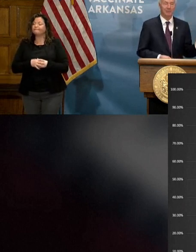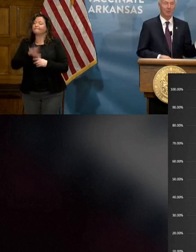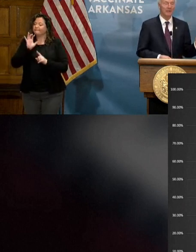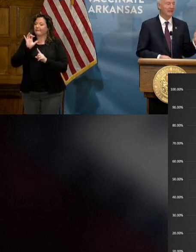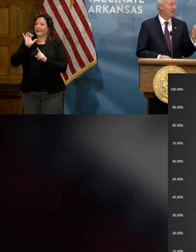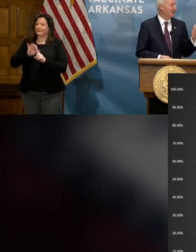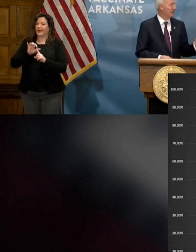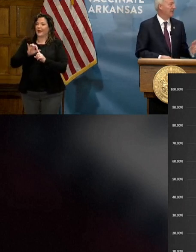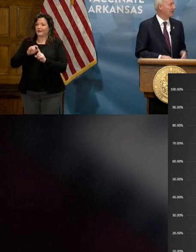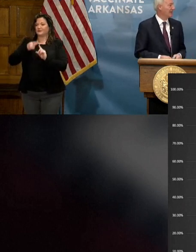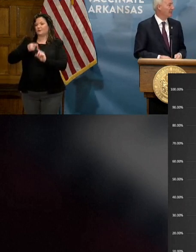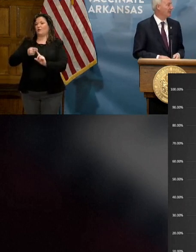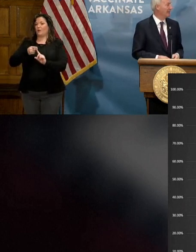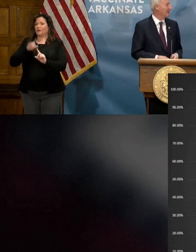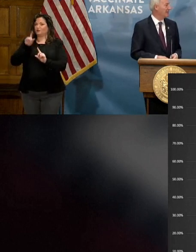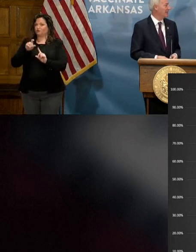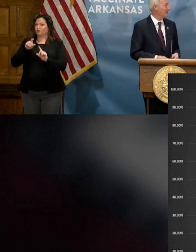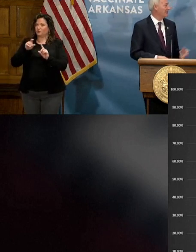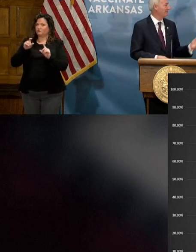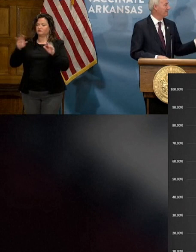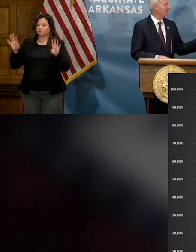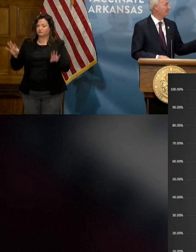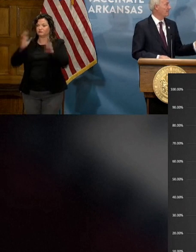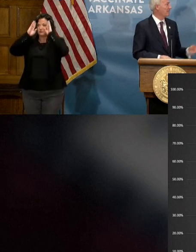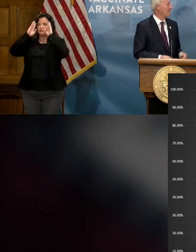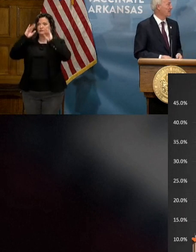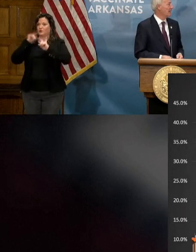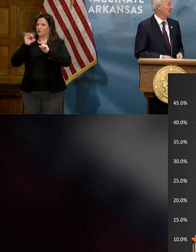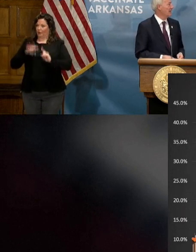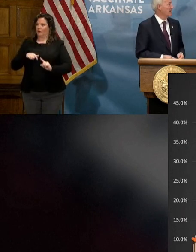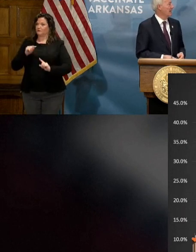data point that should catch everybody's attention.